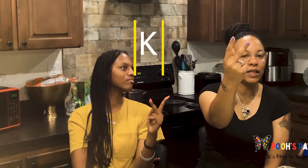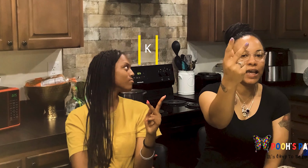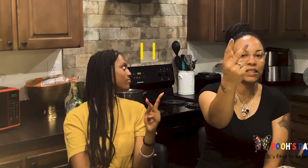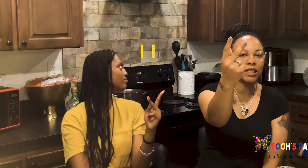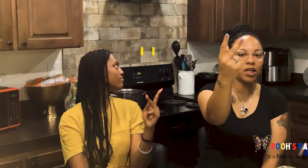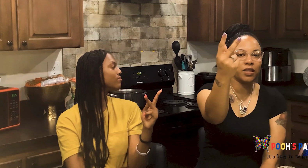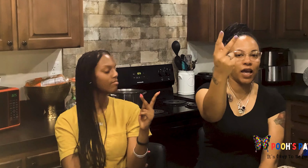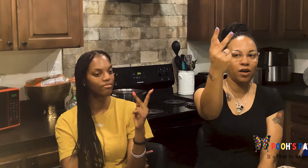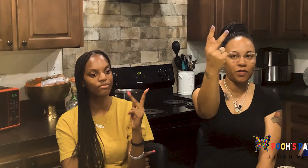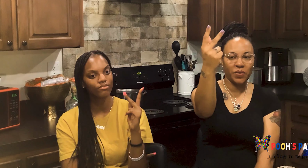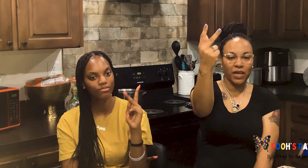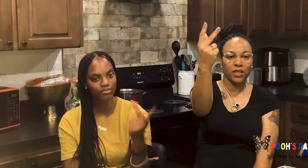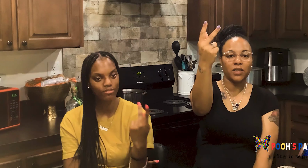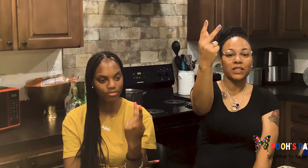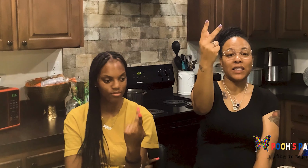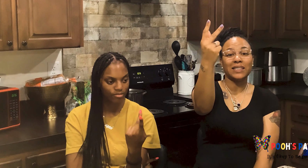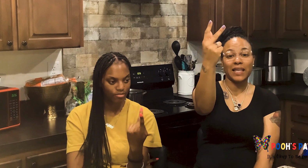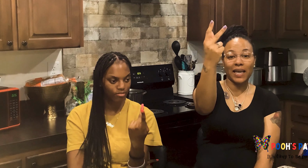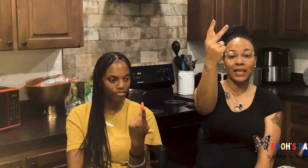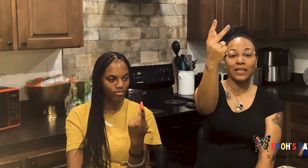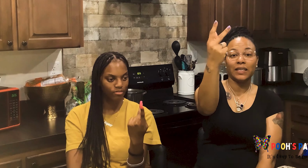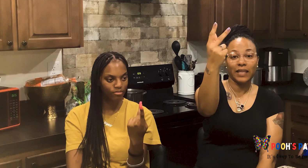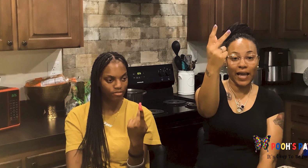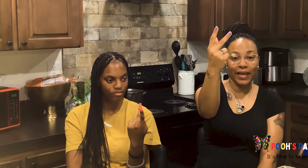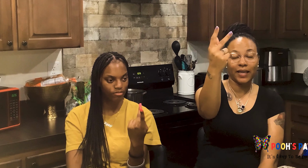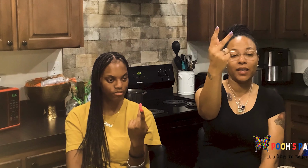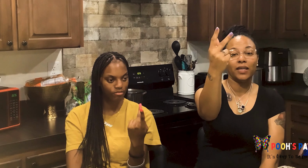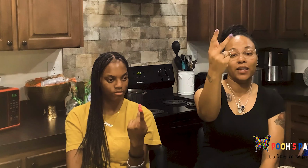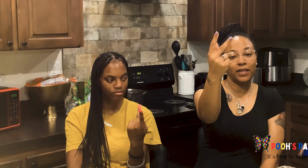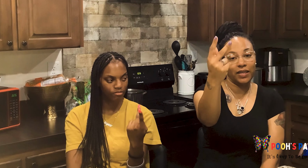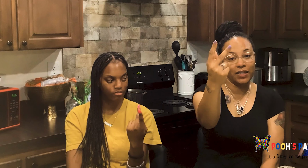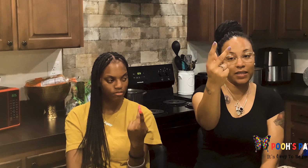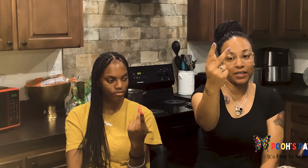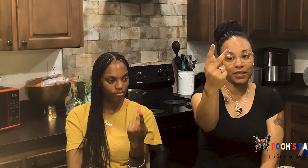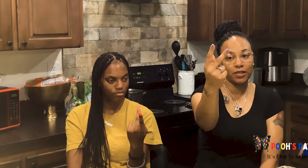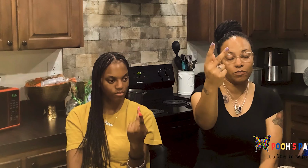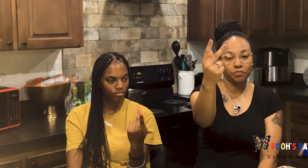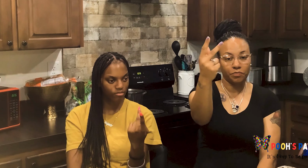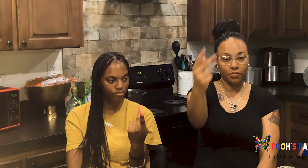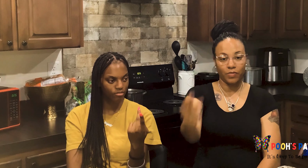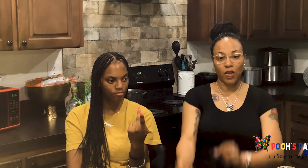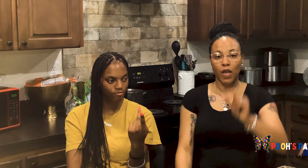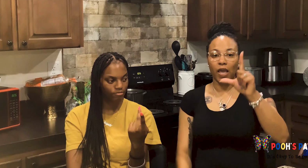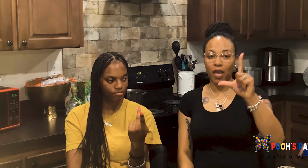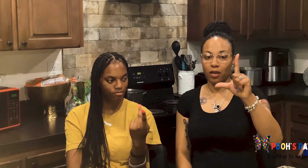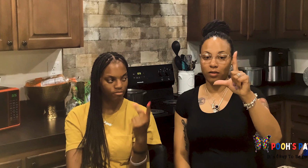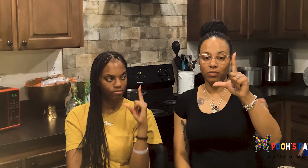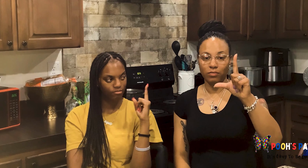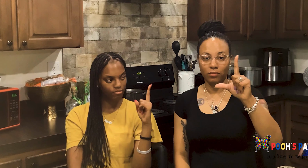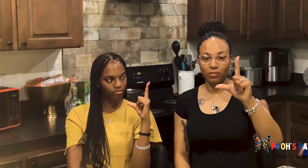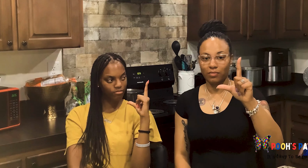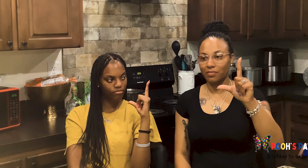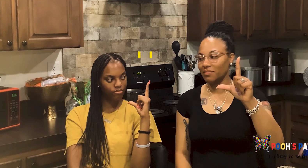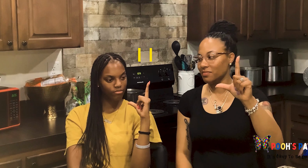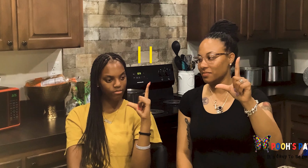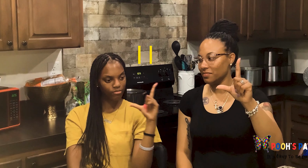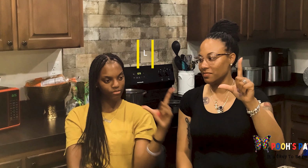Next letter of the alphabet looks exactly like it is. L.